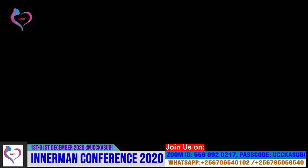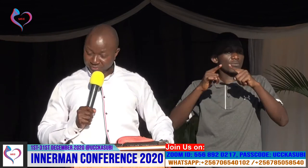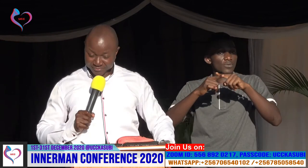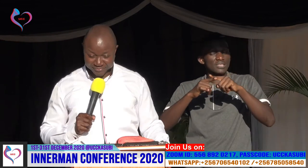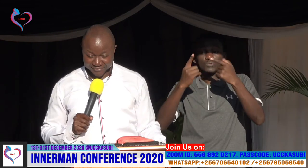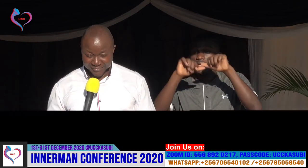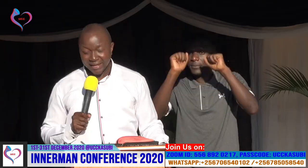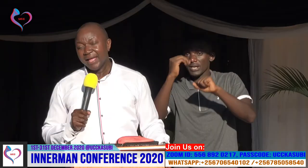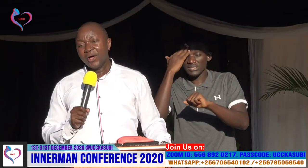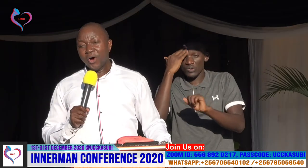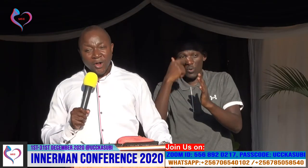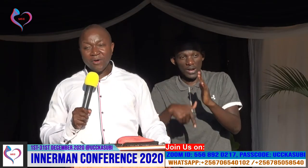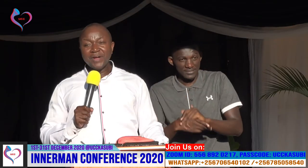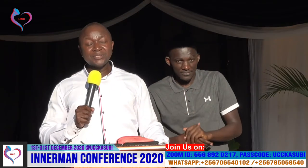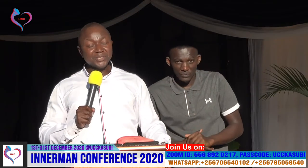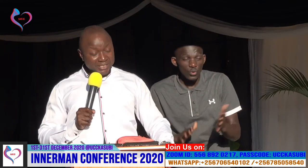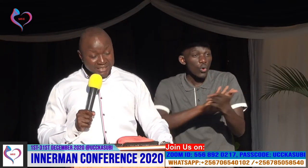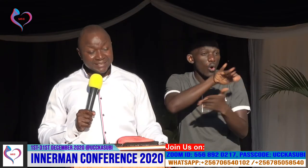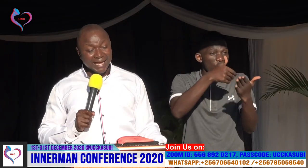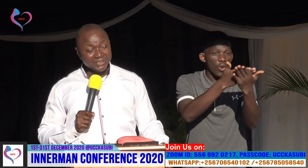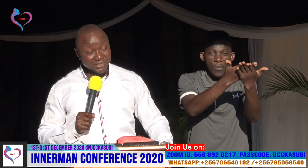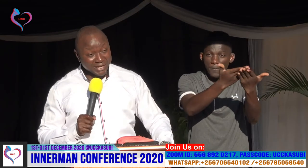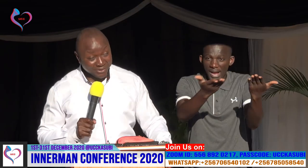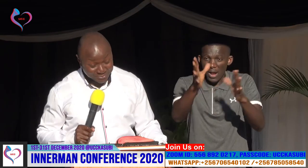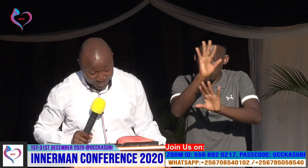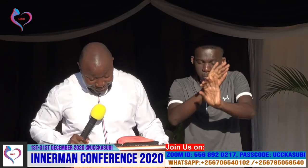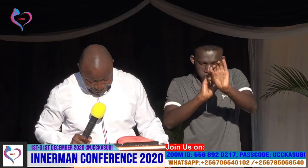we have to know. Naishino chetu ino kumanya. All of us who seek